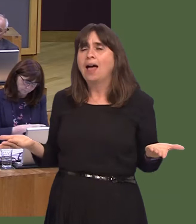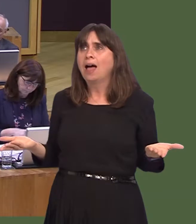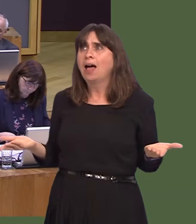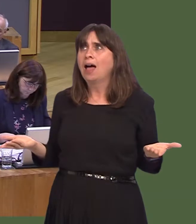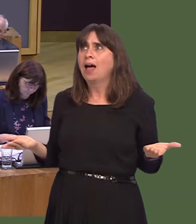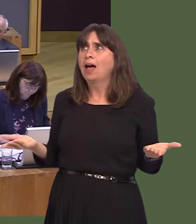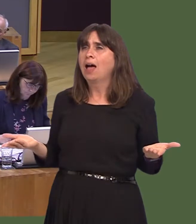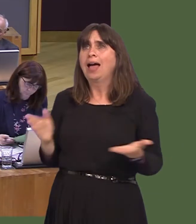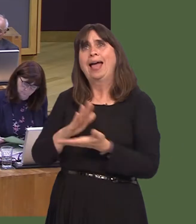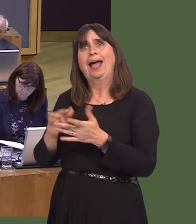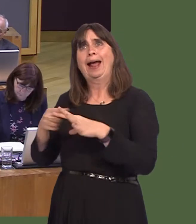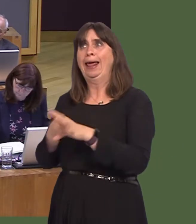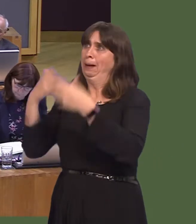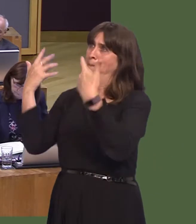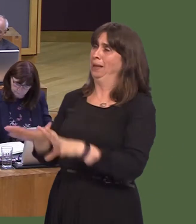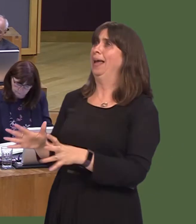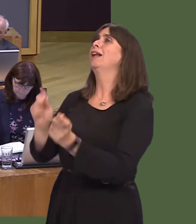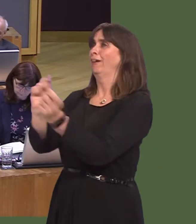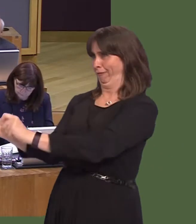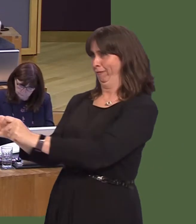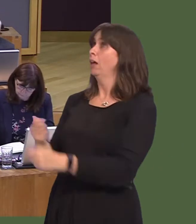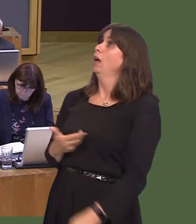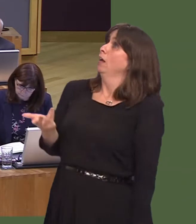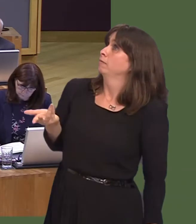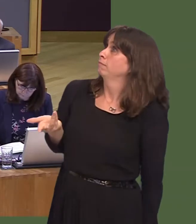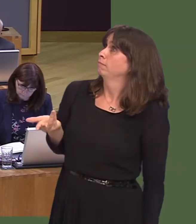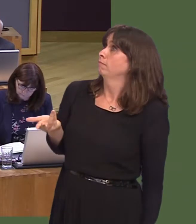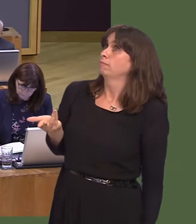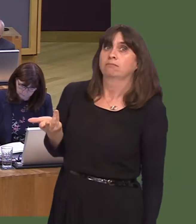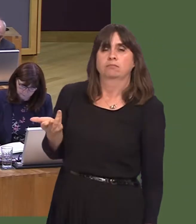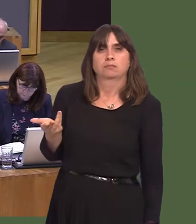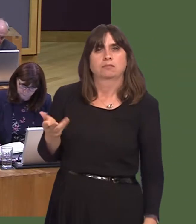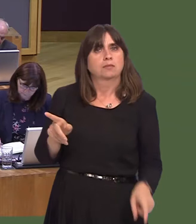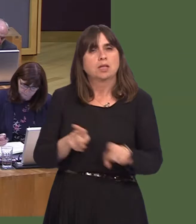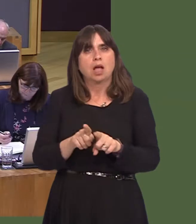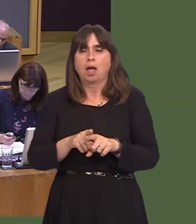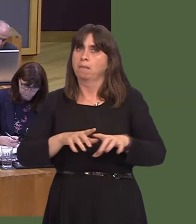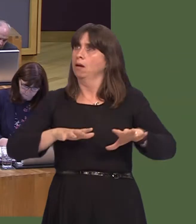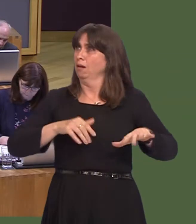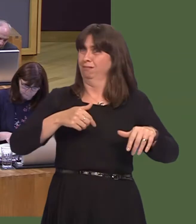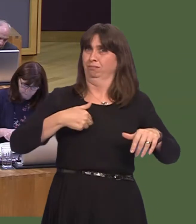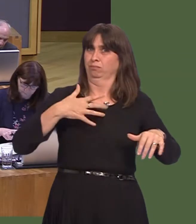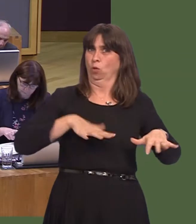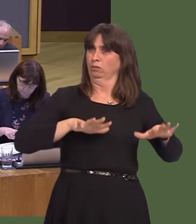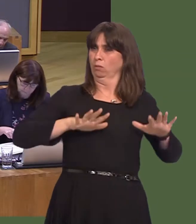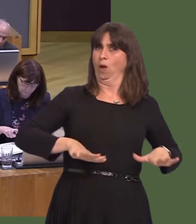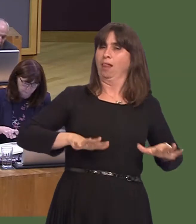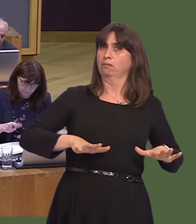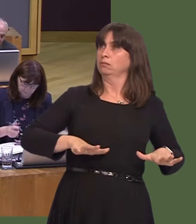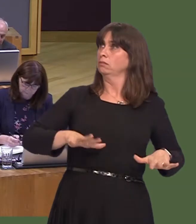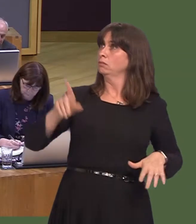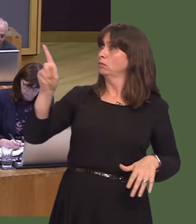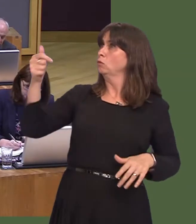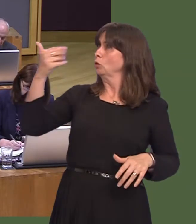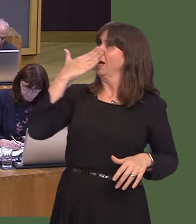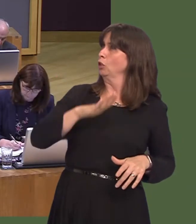takes as Hinckley has had. Now, it's up to the Conservative Party here in Wales and indeed in Westminster to show that they can deliver for Wales